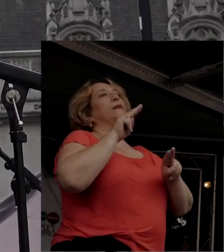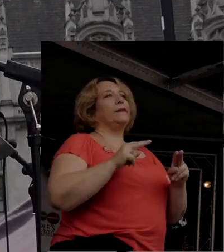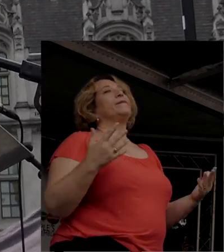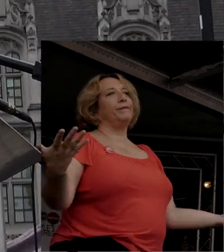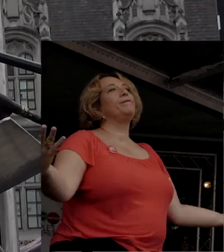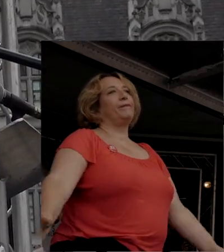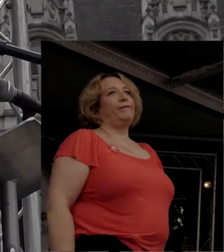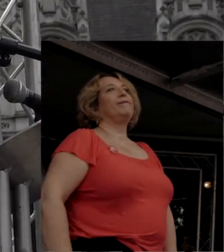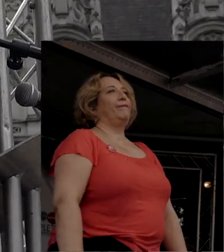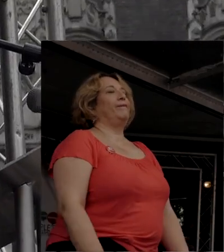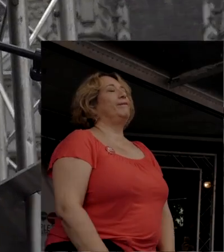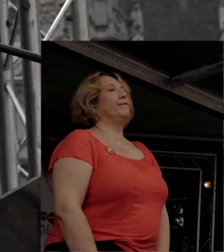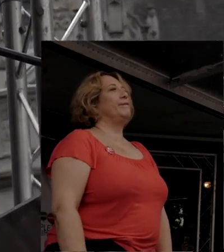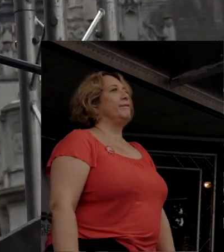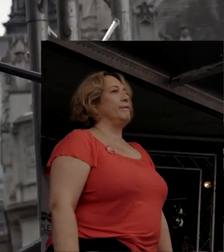disabled people.